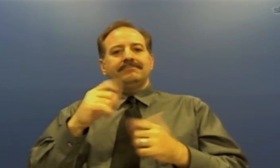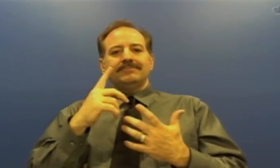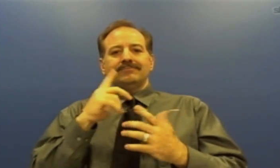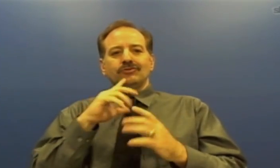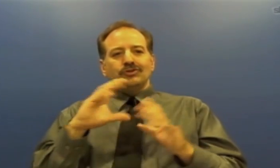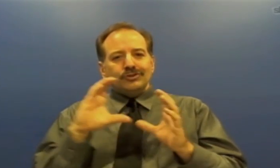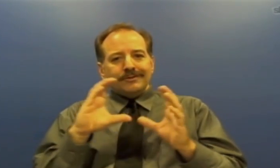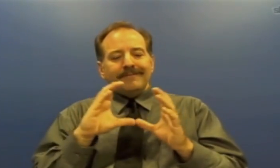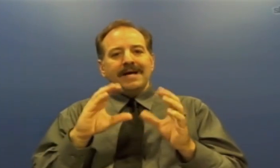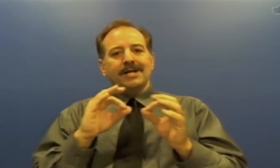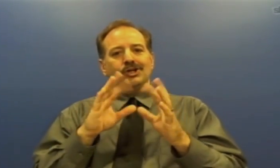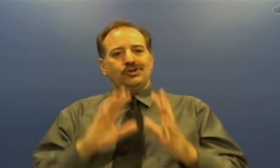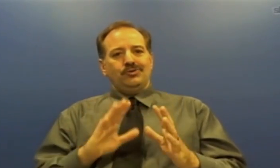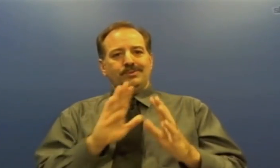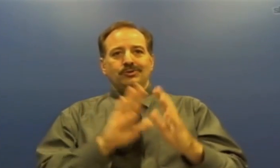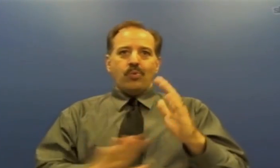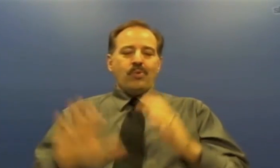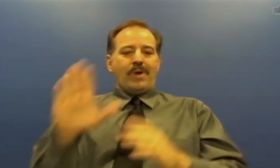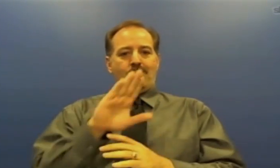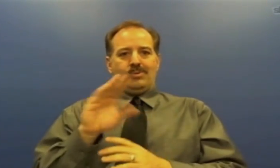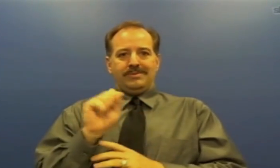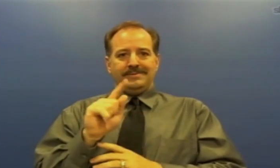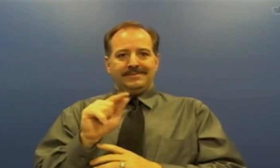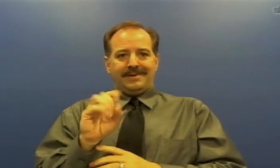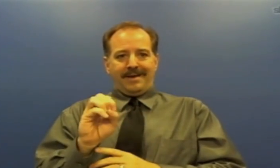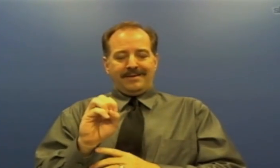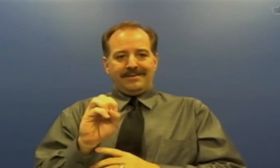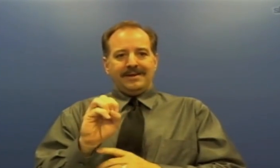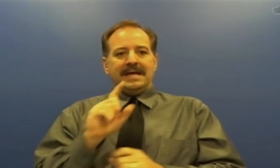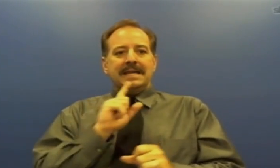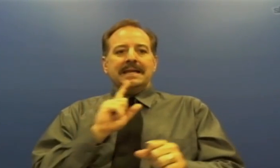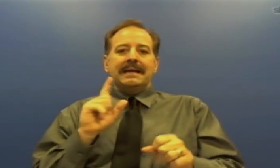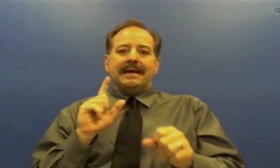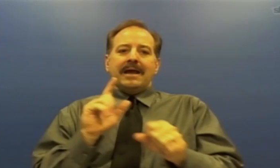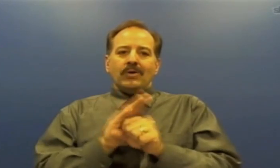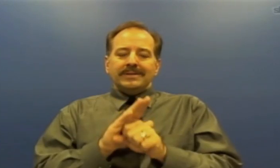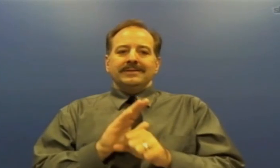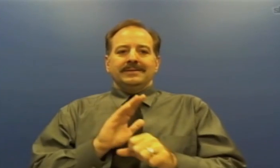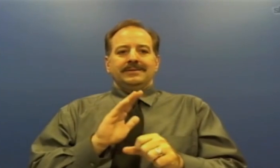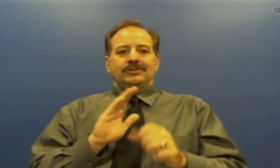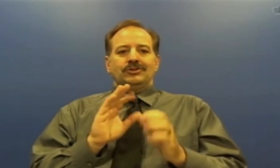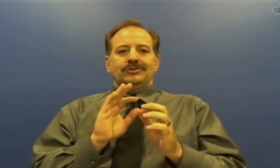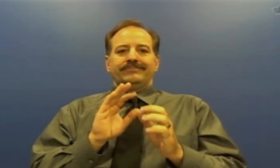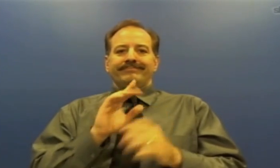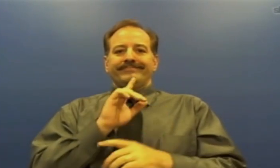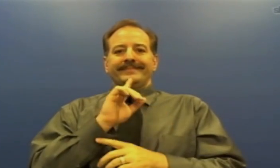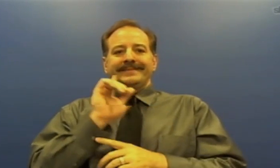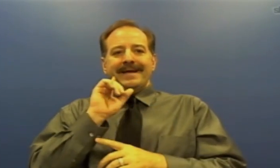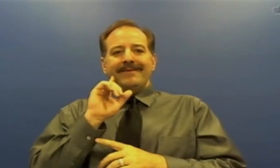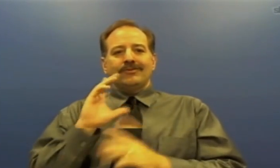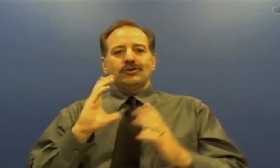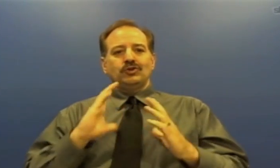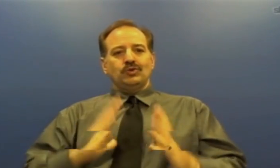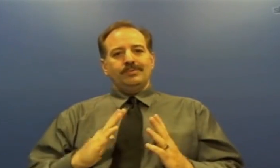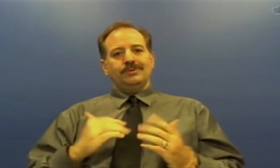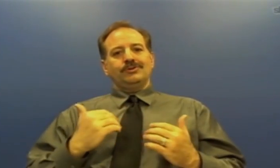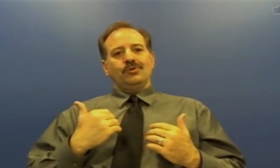able to access high-quality certified interpreting services throughout the state. And it guarantees the